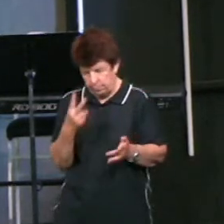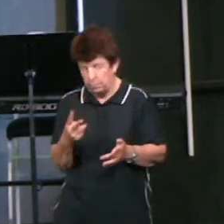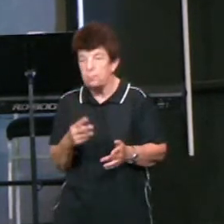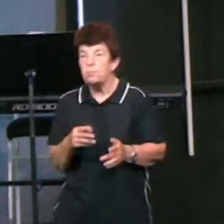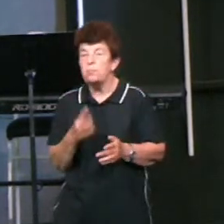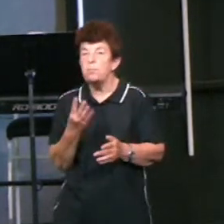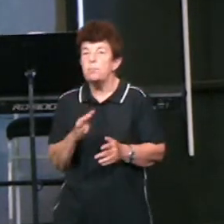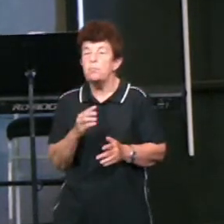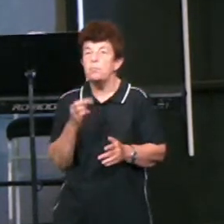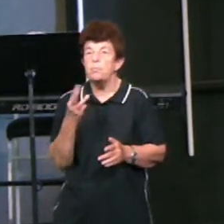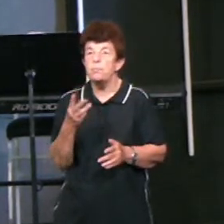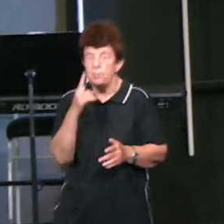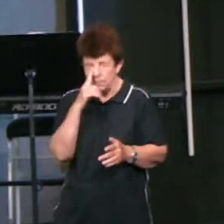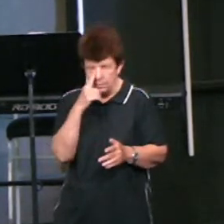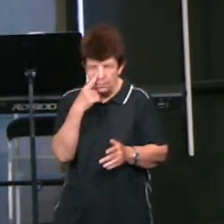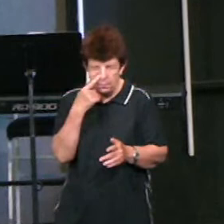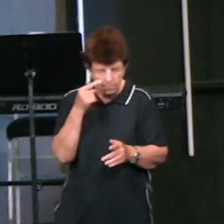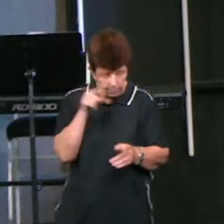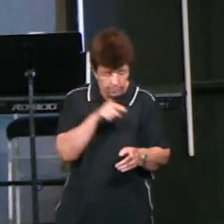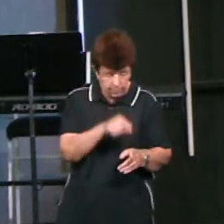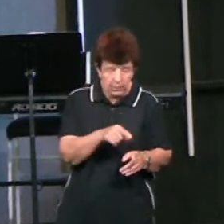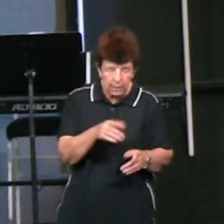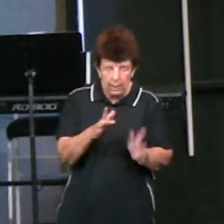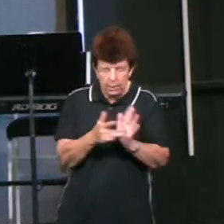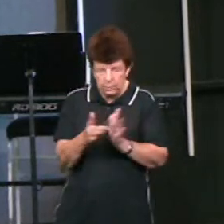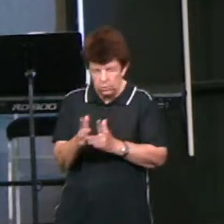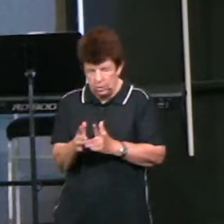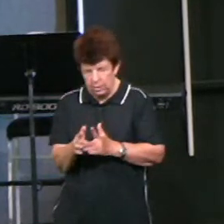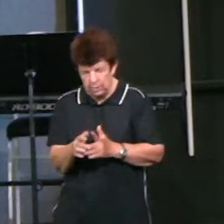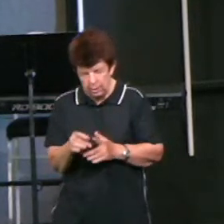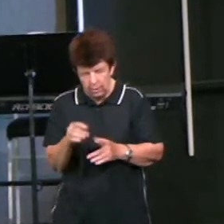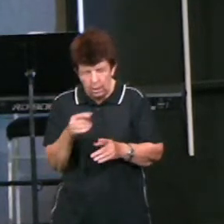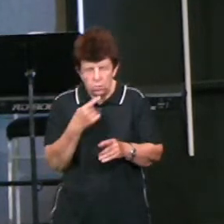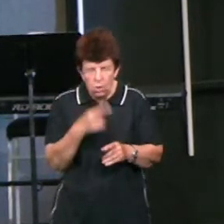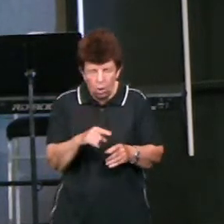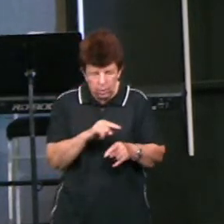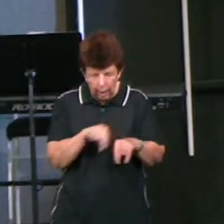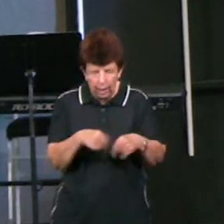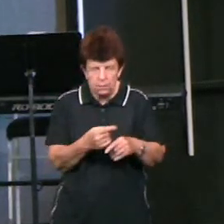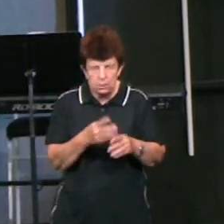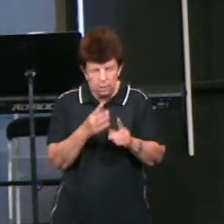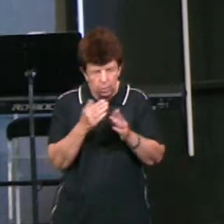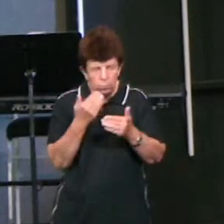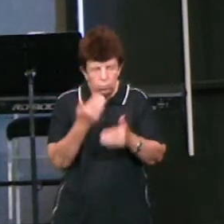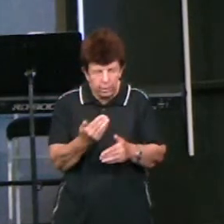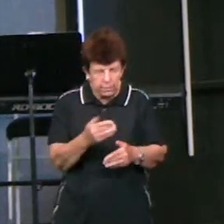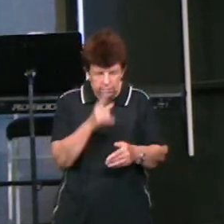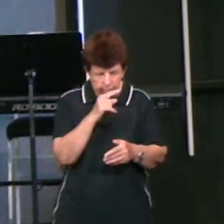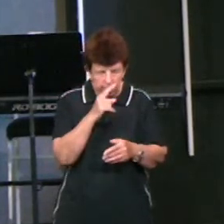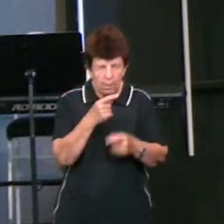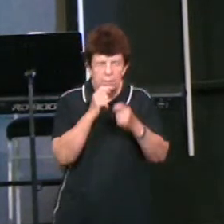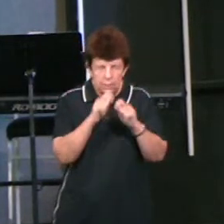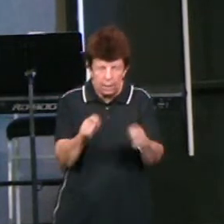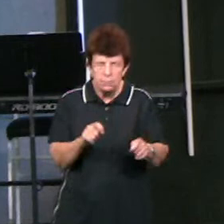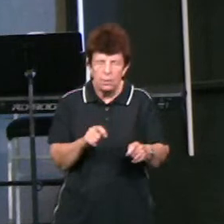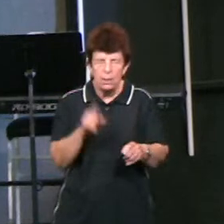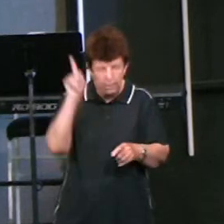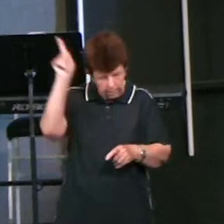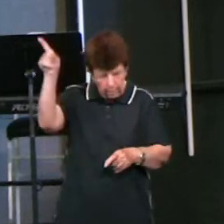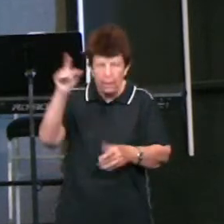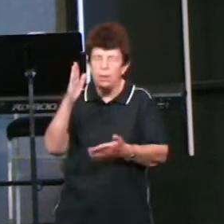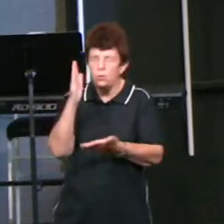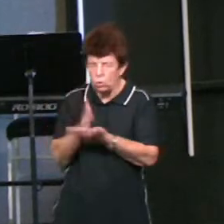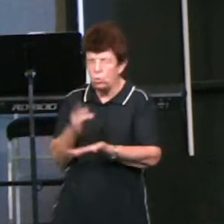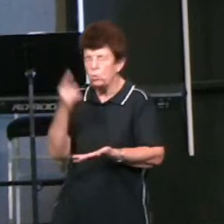and 43. He says, "And he," being Jesus, the one he's talking about, "and he commanded us to preach to the people and to testify that he is